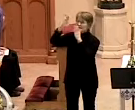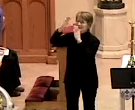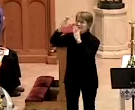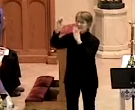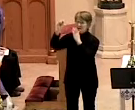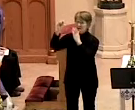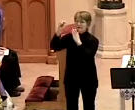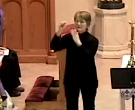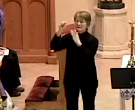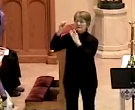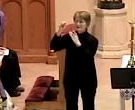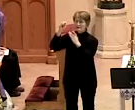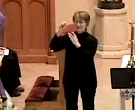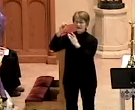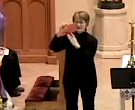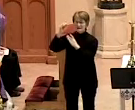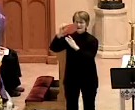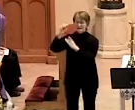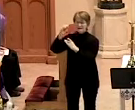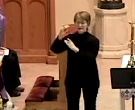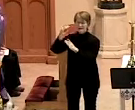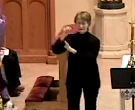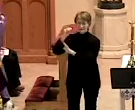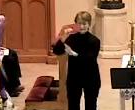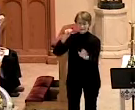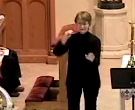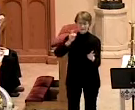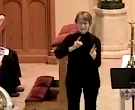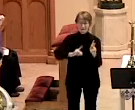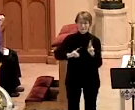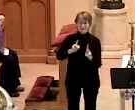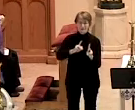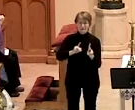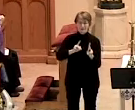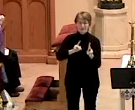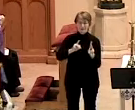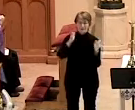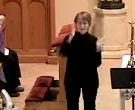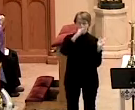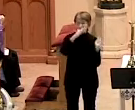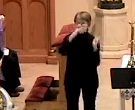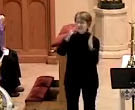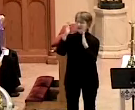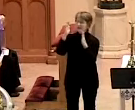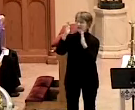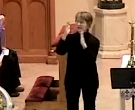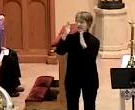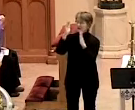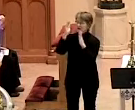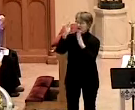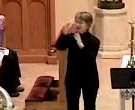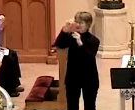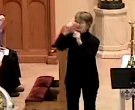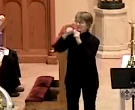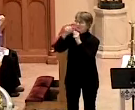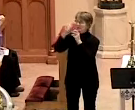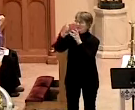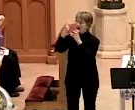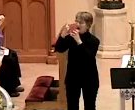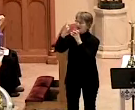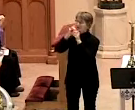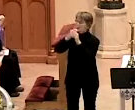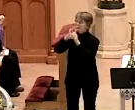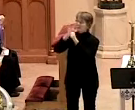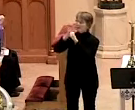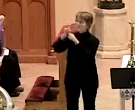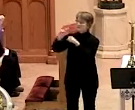placed on the place that was promised by God, the place of milk and honey, the promised